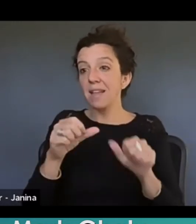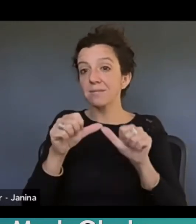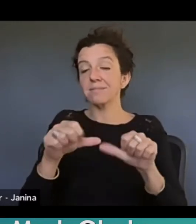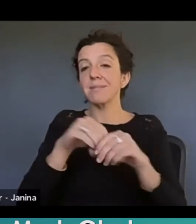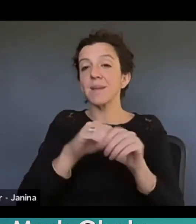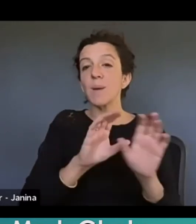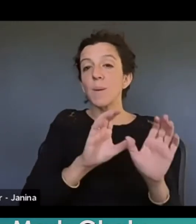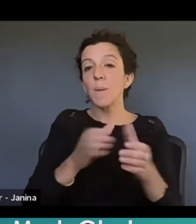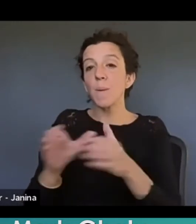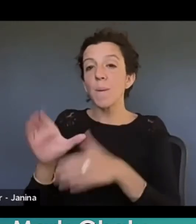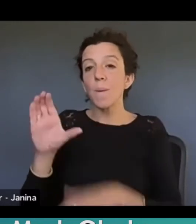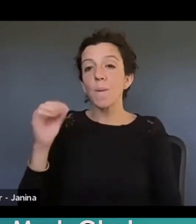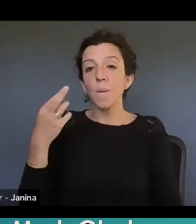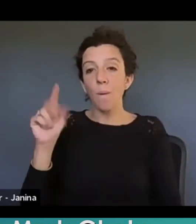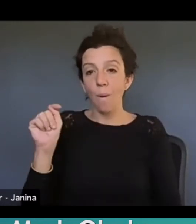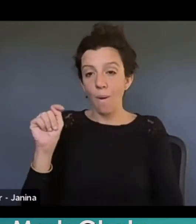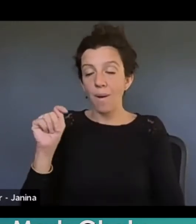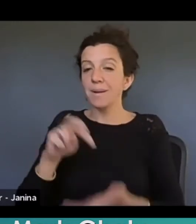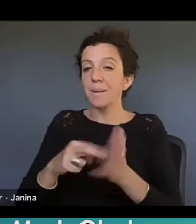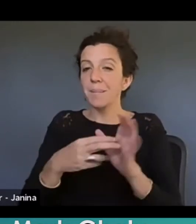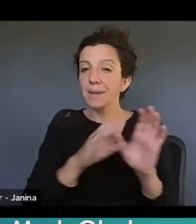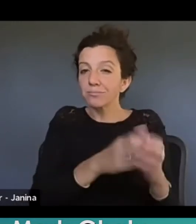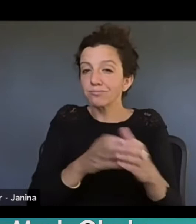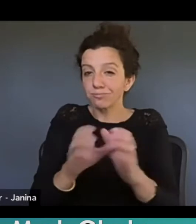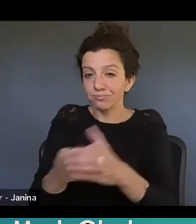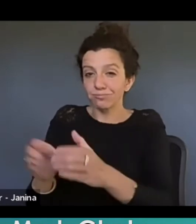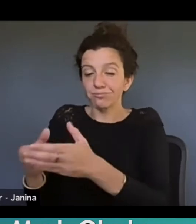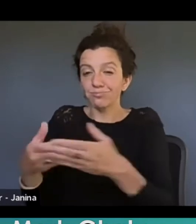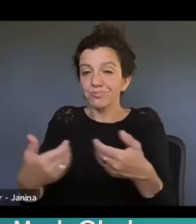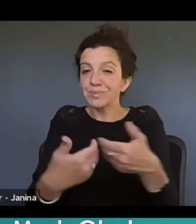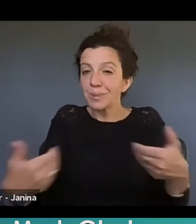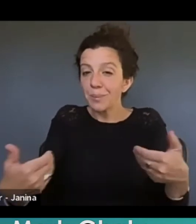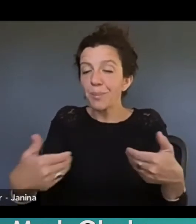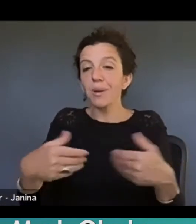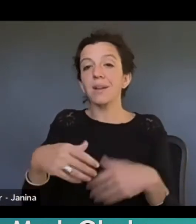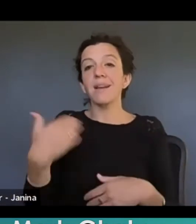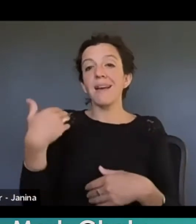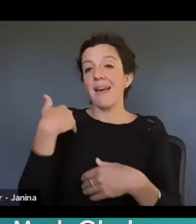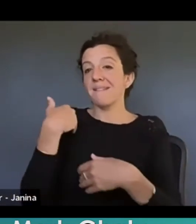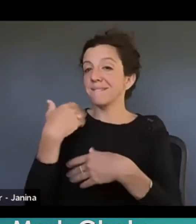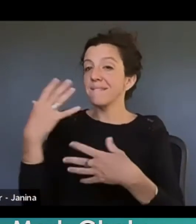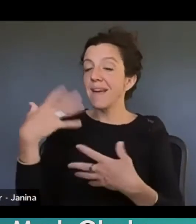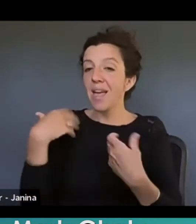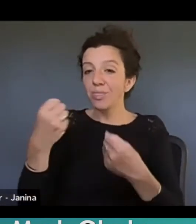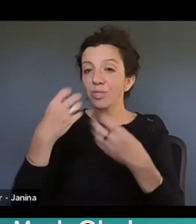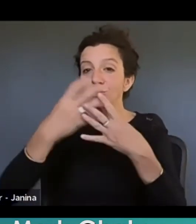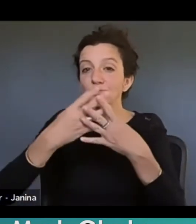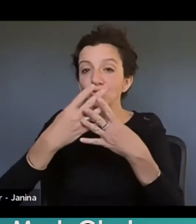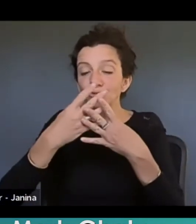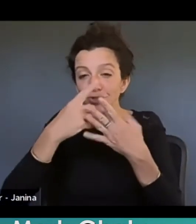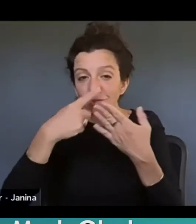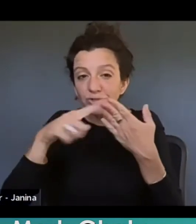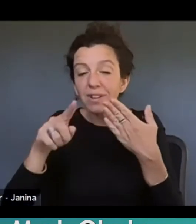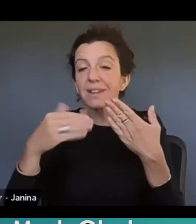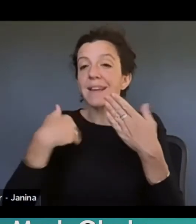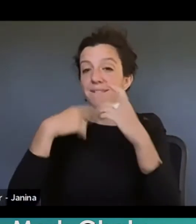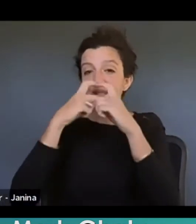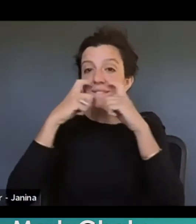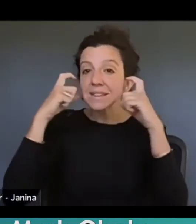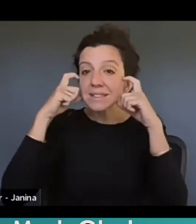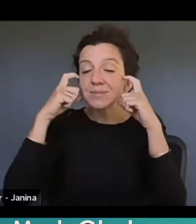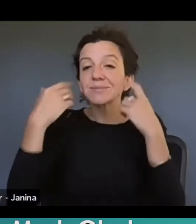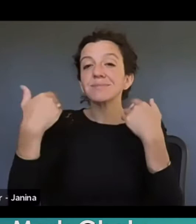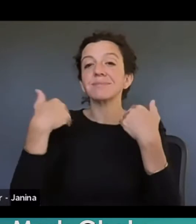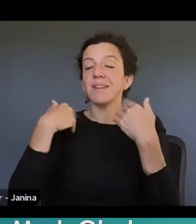not mixing with other groups, that there are safety plans in place for health screening checks, for face coverings for all, and they have strict